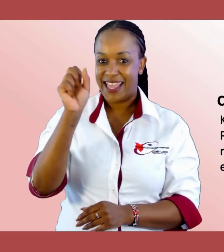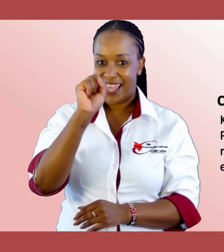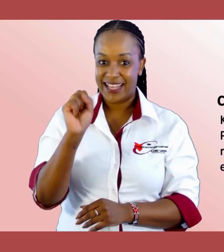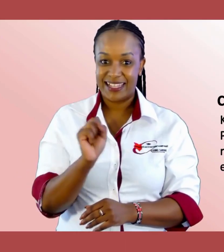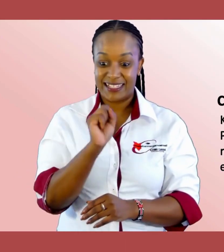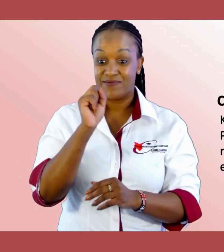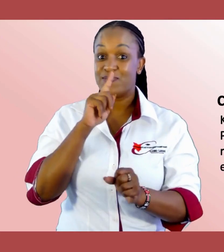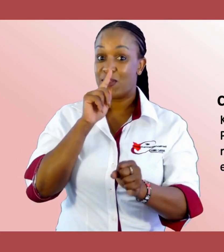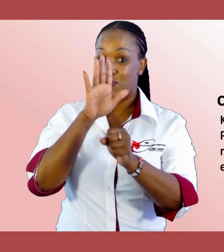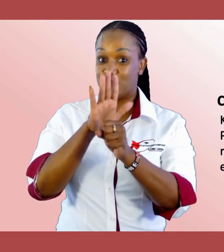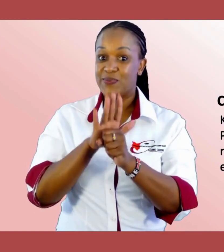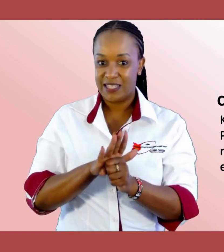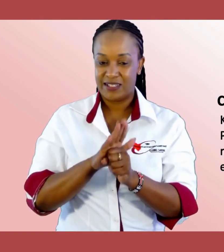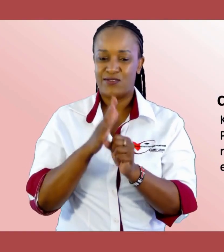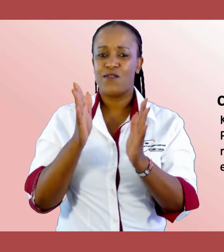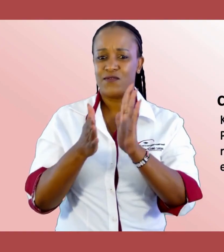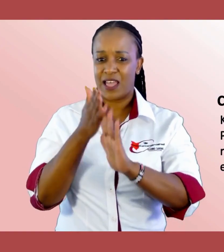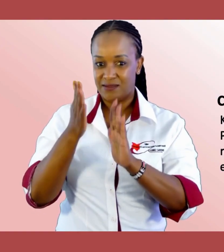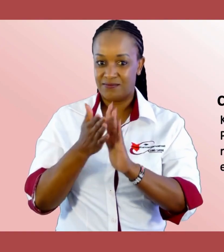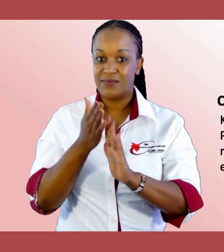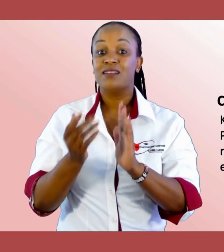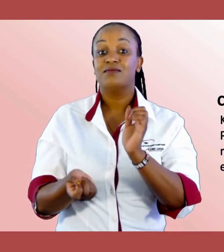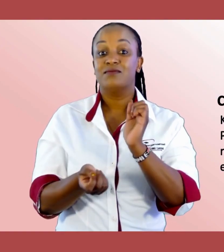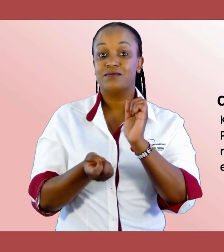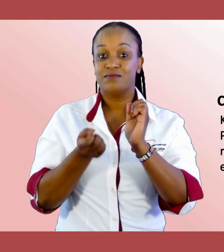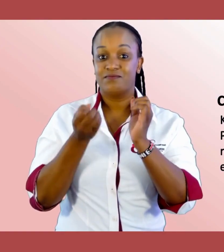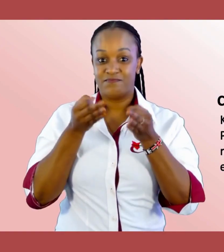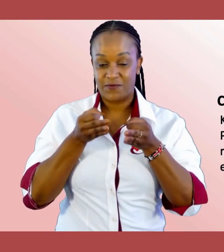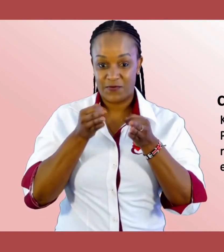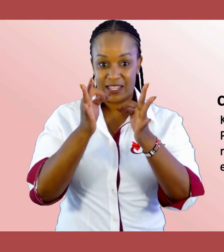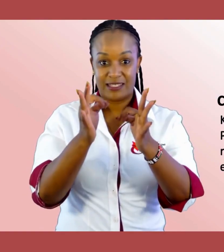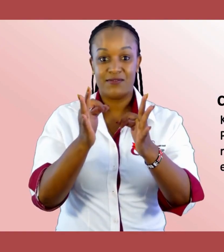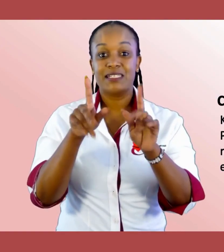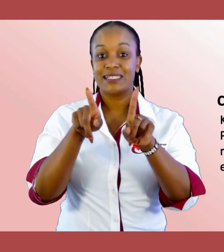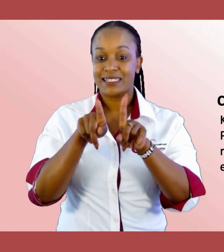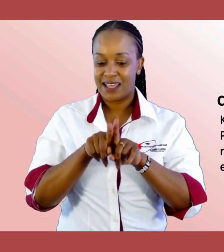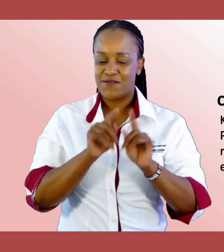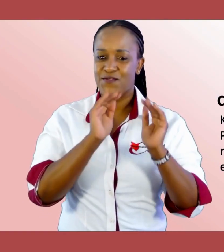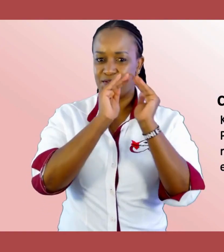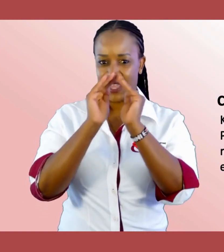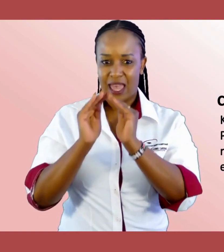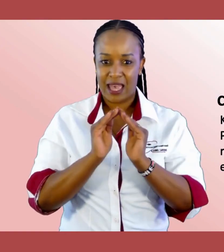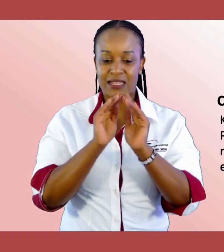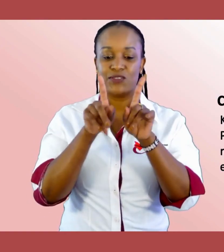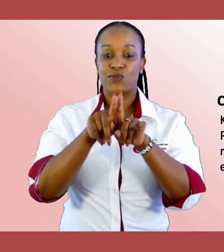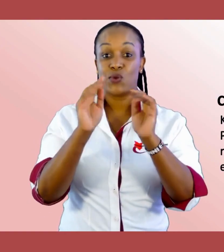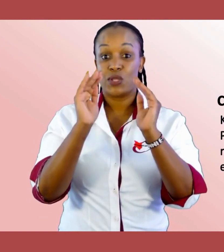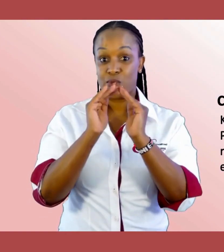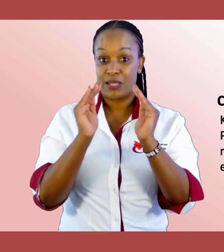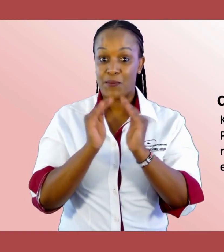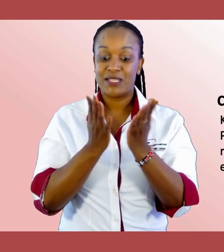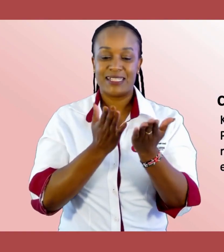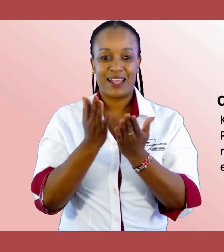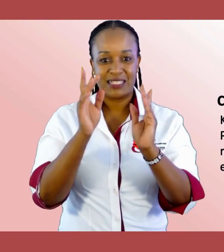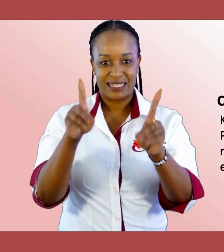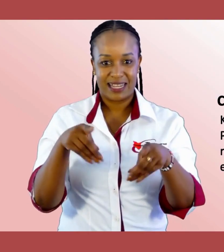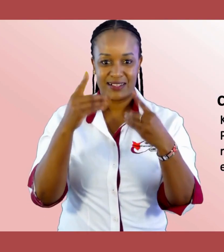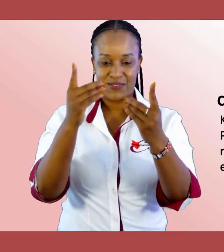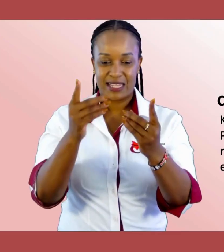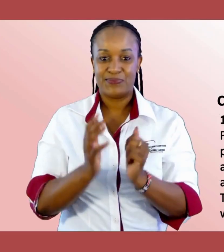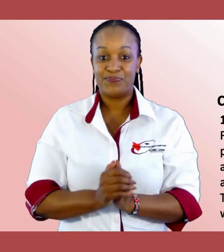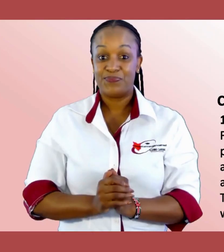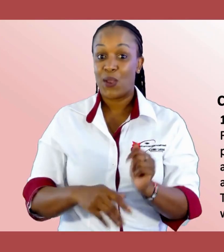Kuccps, is committed to responsive, prompt, effective, impartial, and equitable service